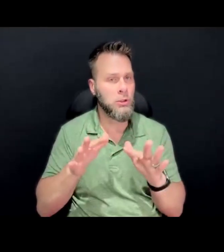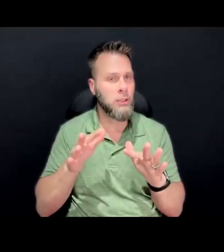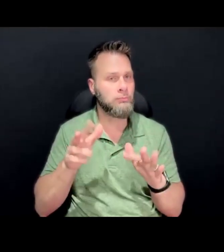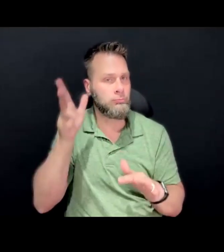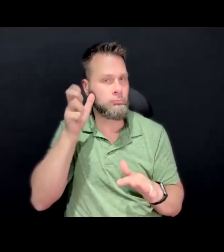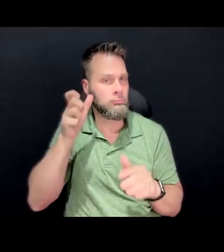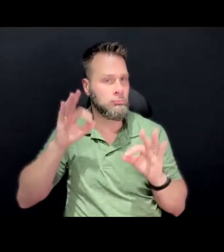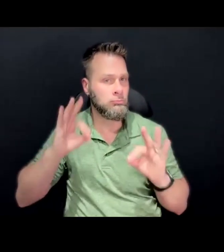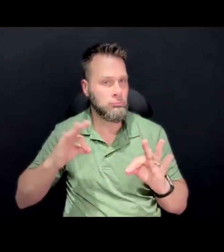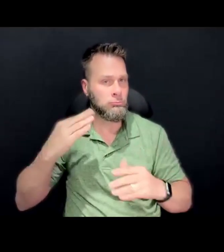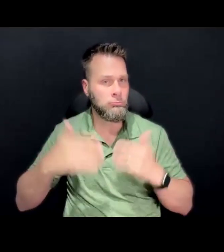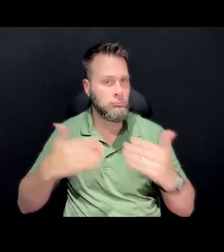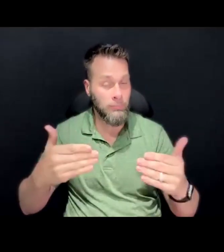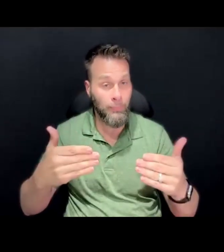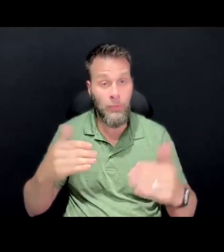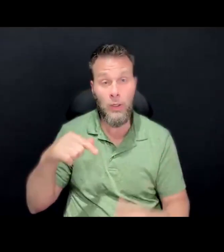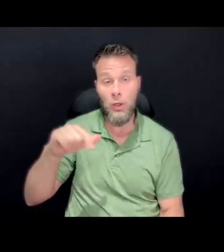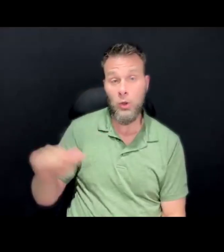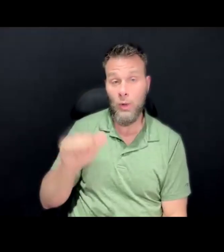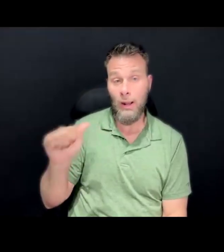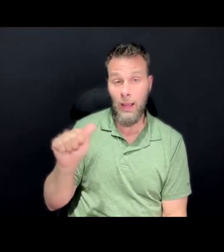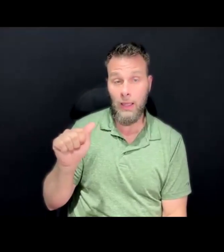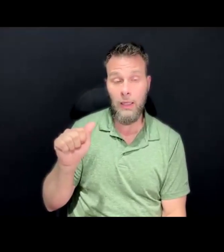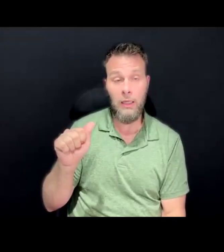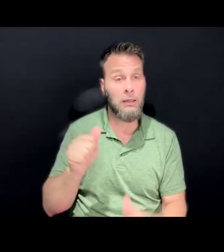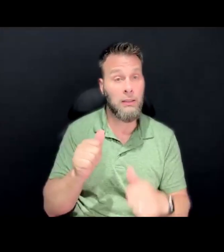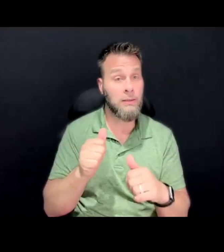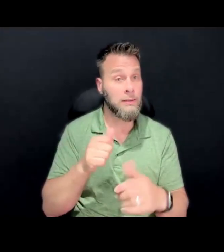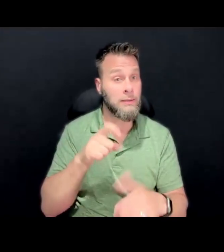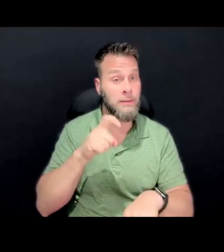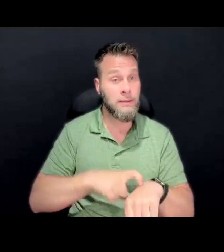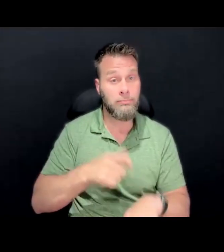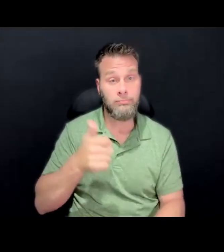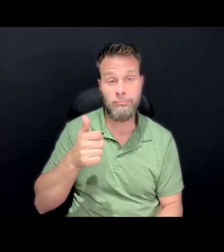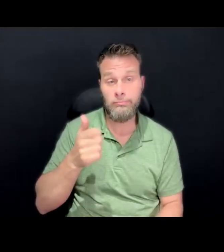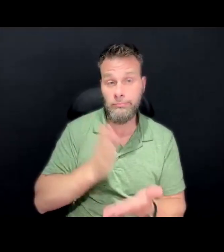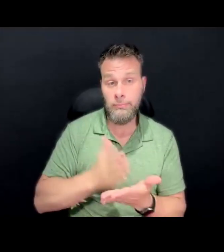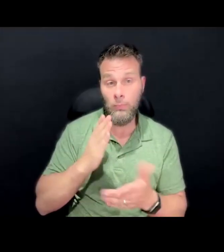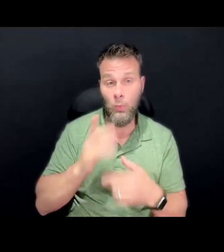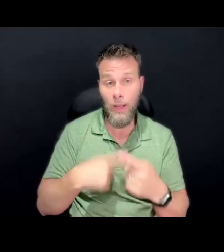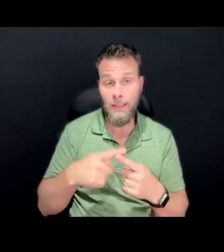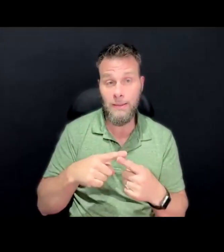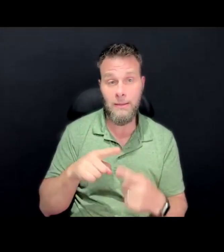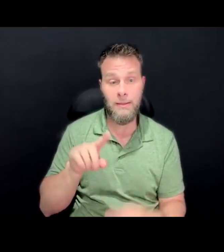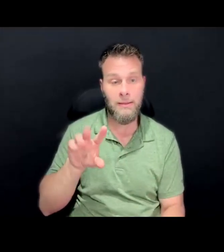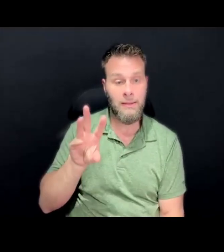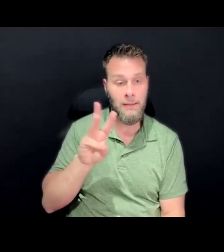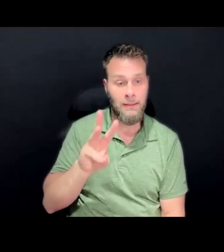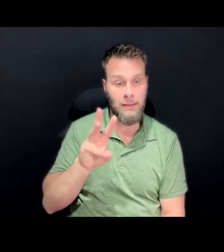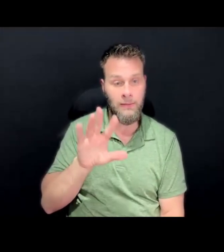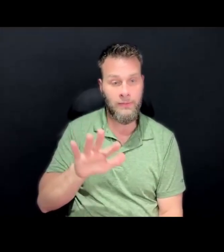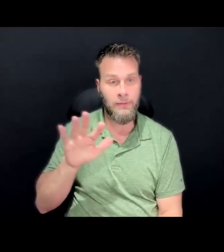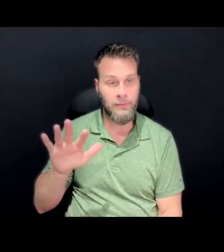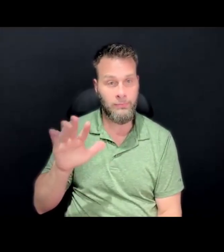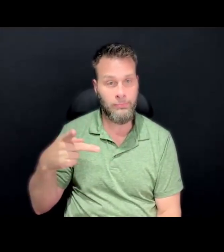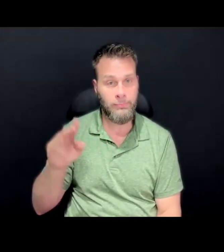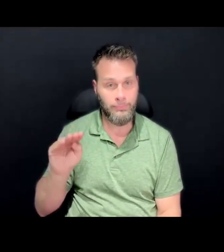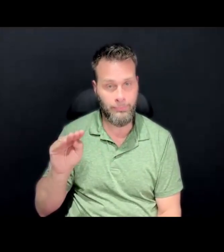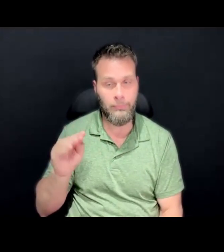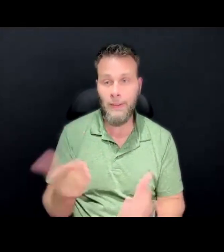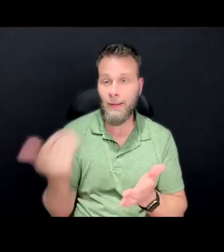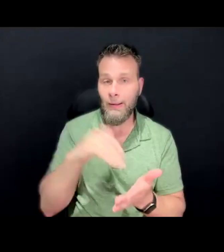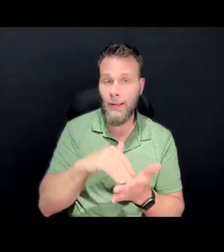for tonight will end at 6:55 p.m. So here we go. As a reminder, please speak slowly for